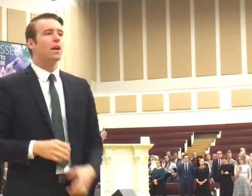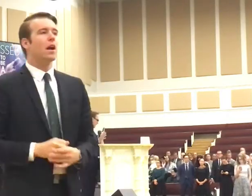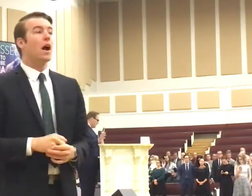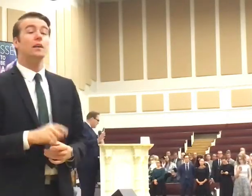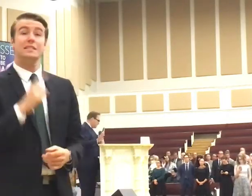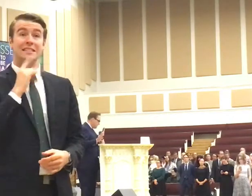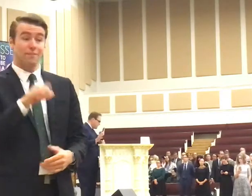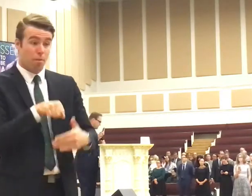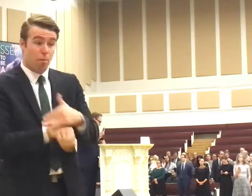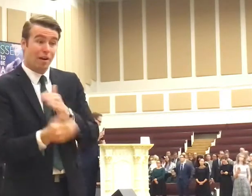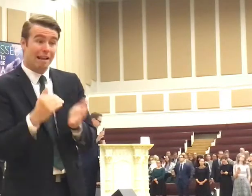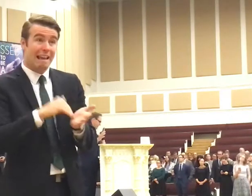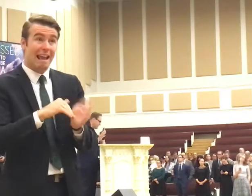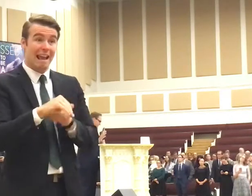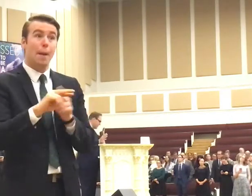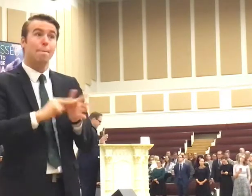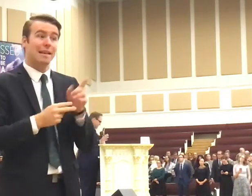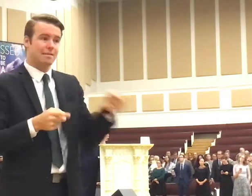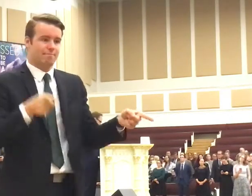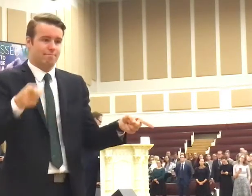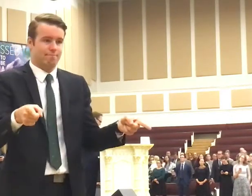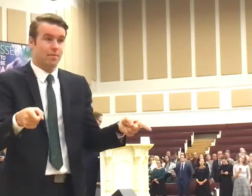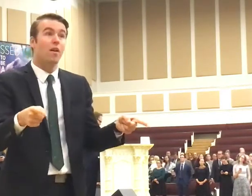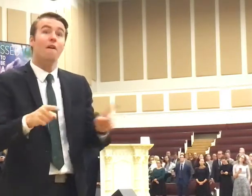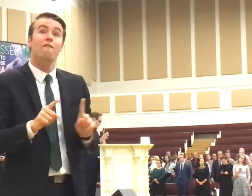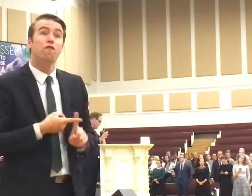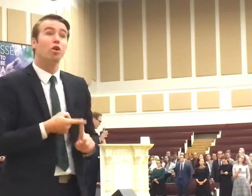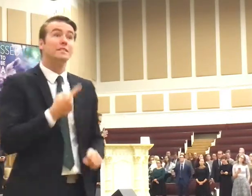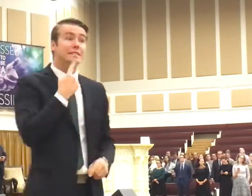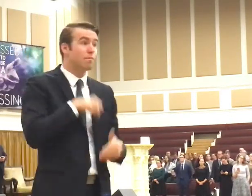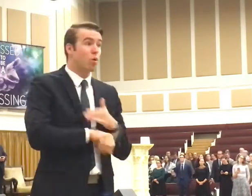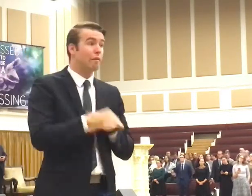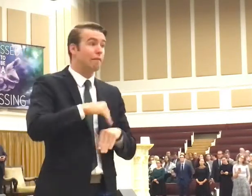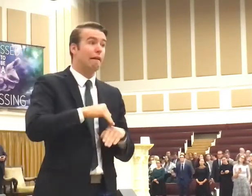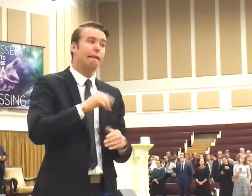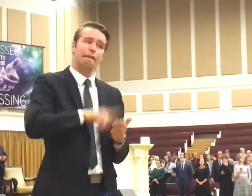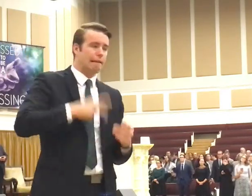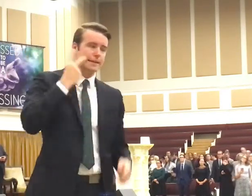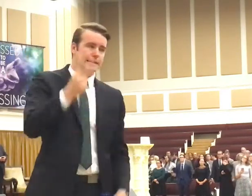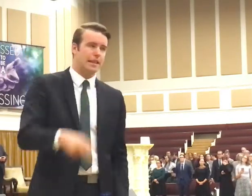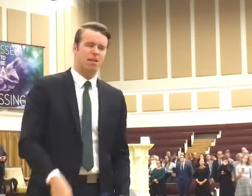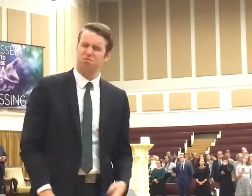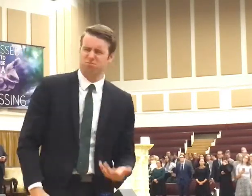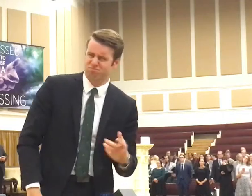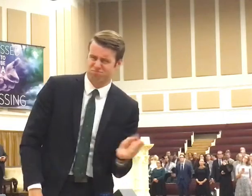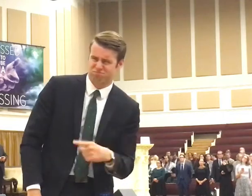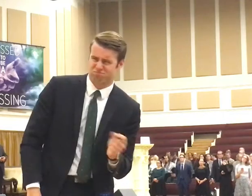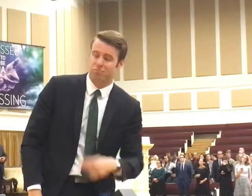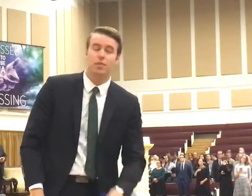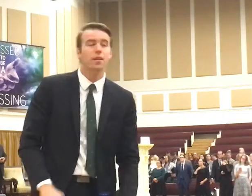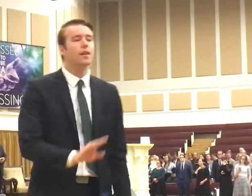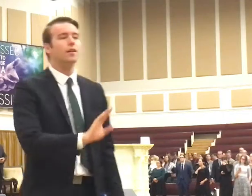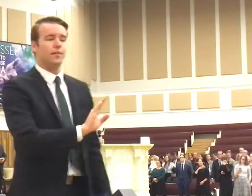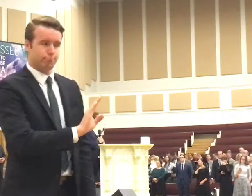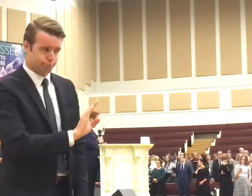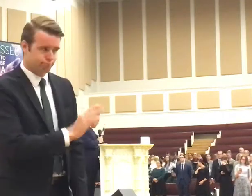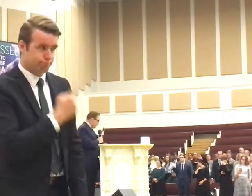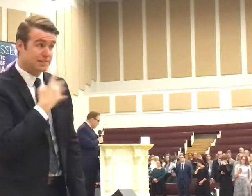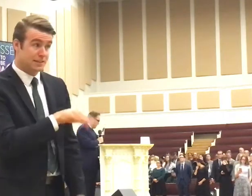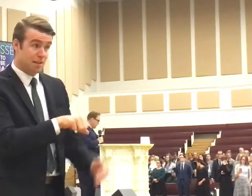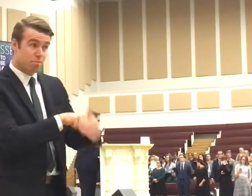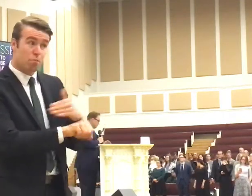you're born again, you can't see it. Then he goes further, as the questions go further, and he said,